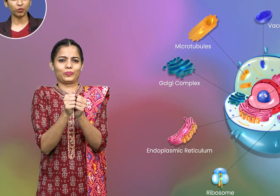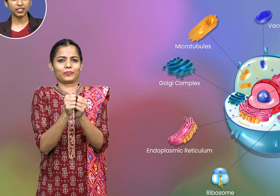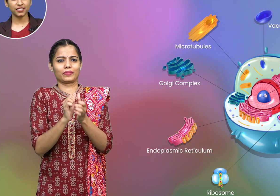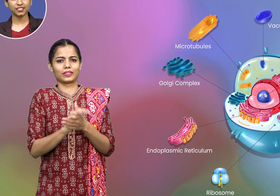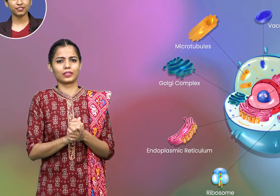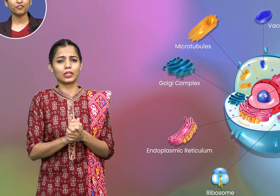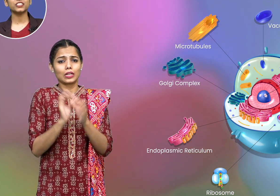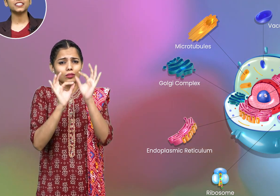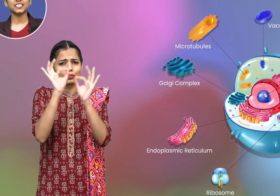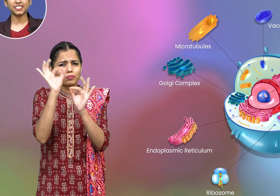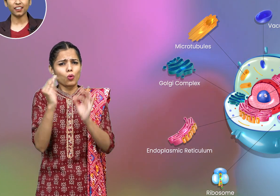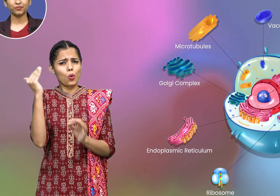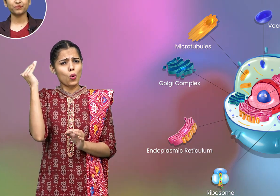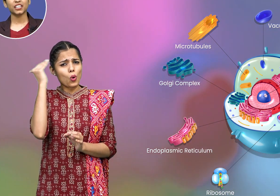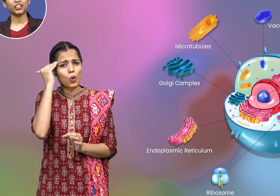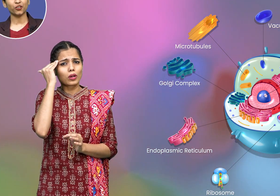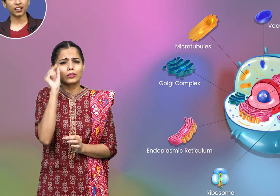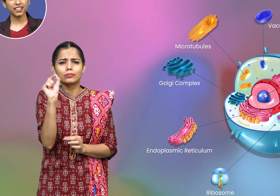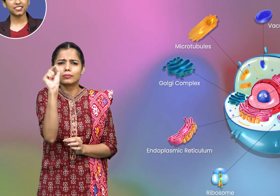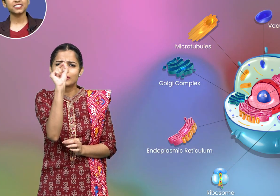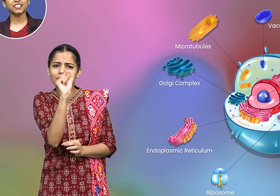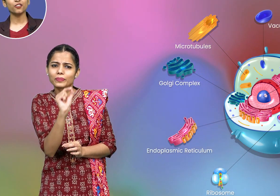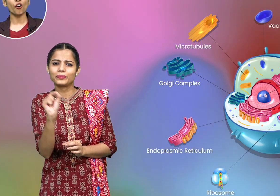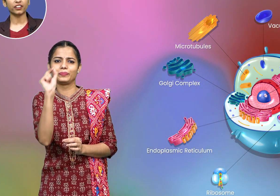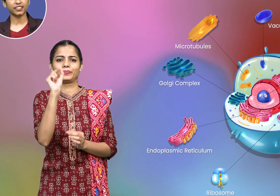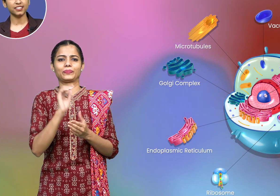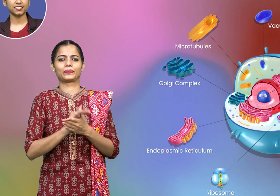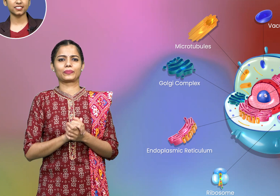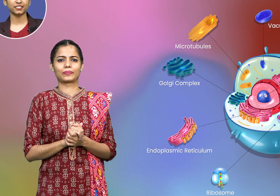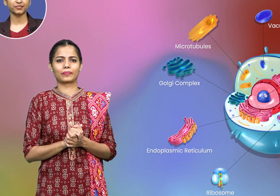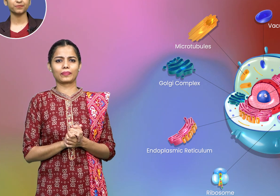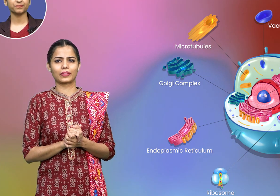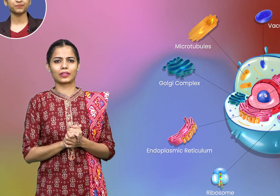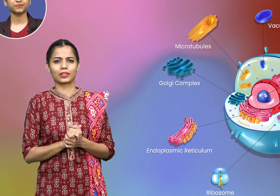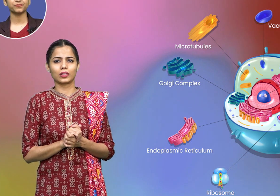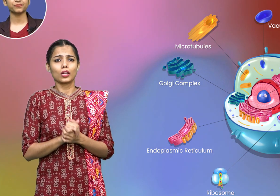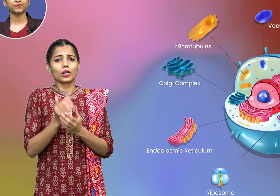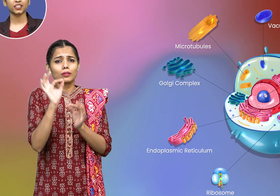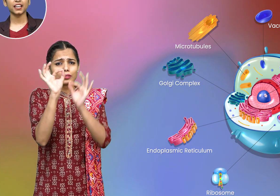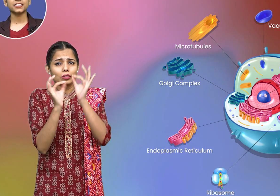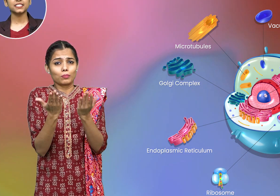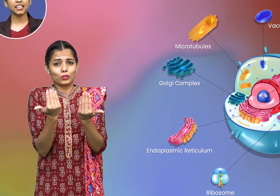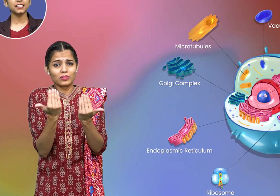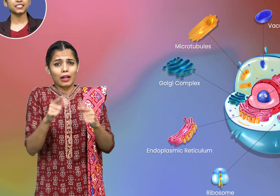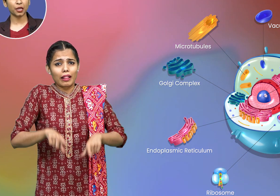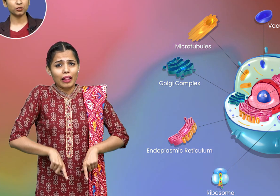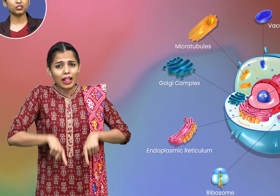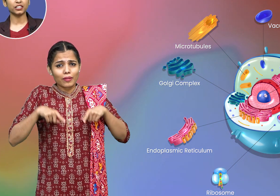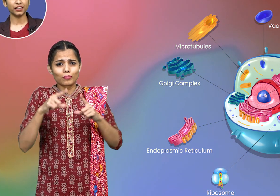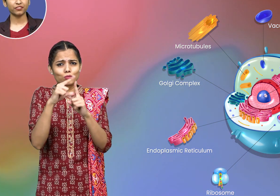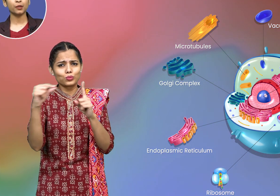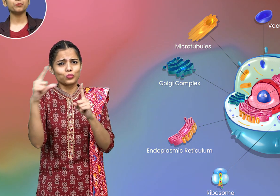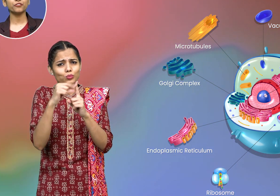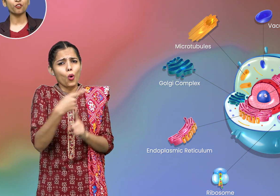Specific components within the cell, known as cell organelles. The cell is able